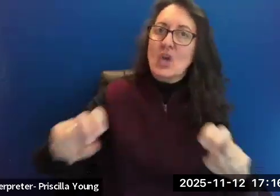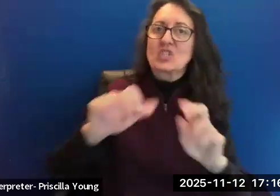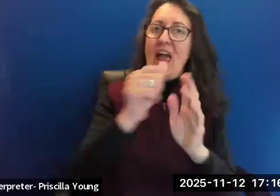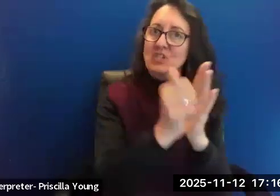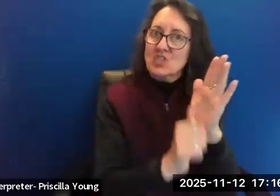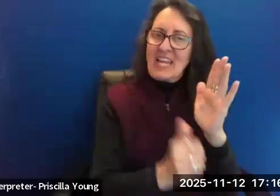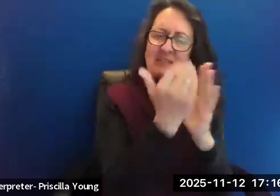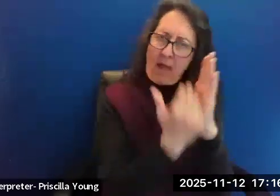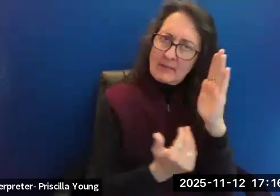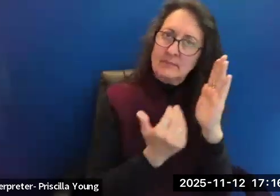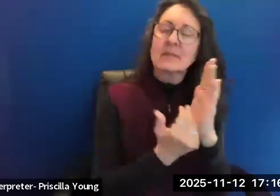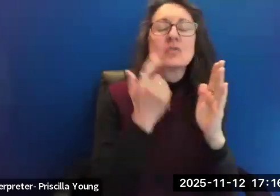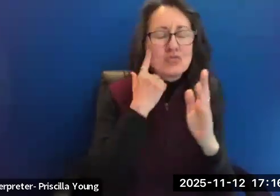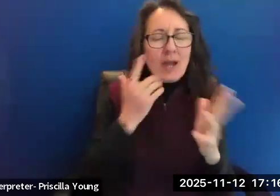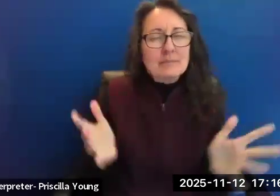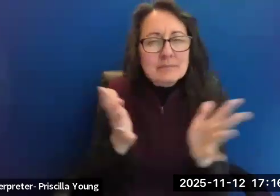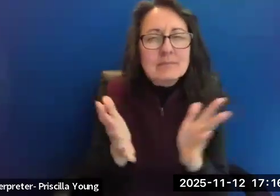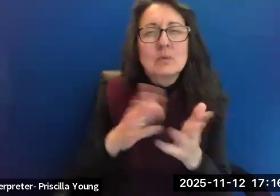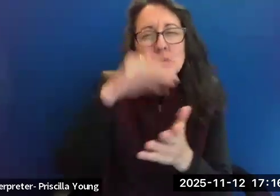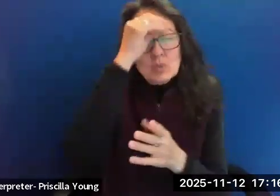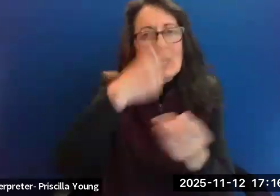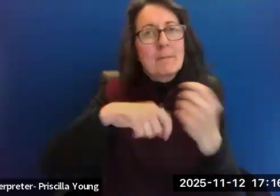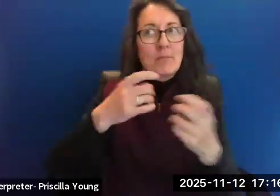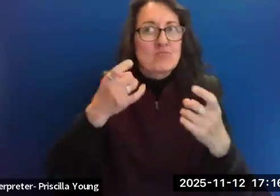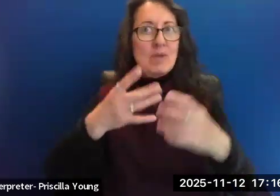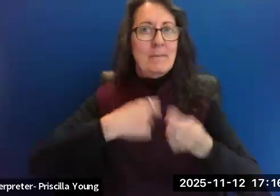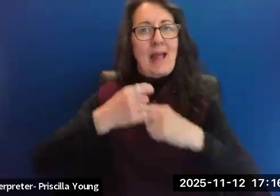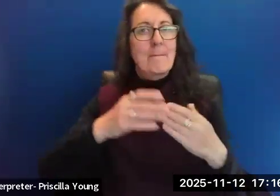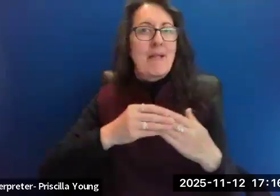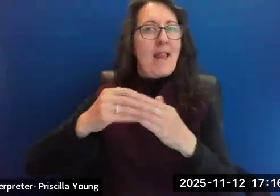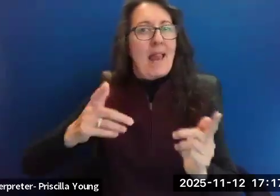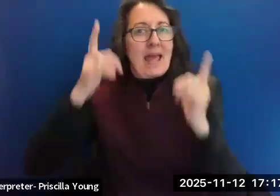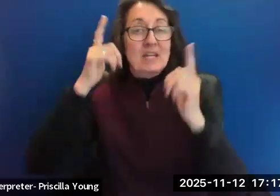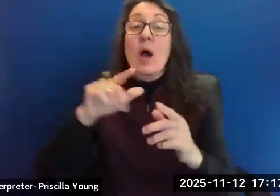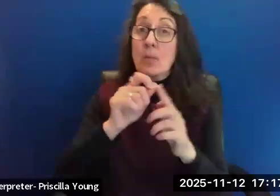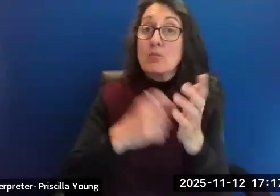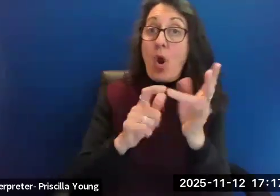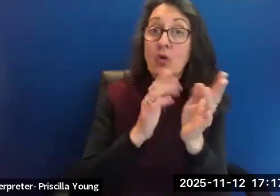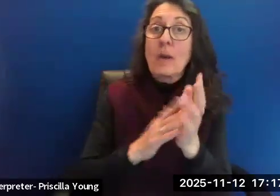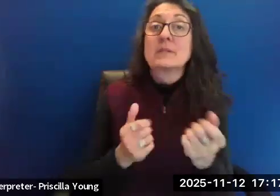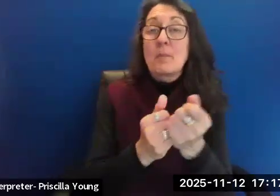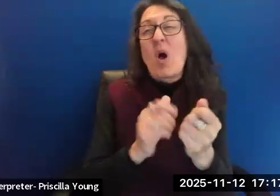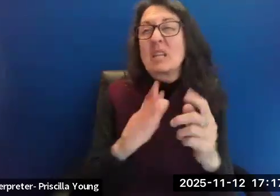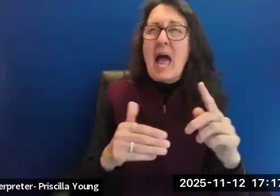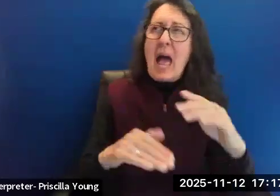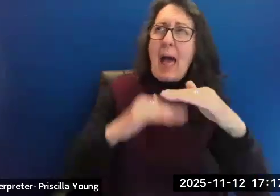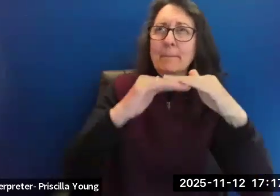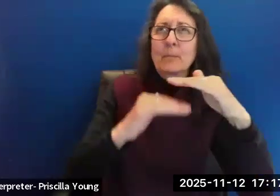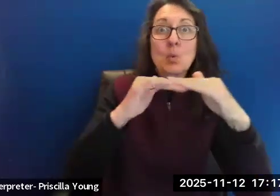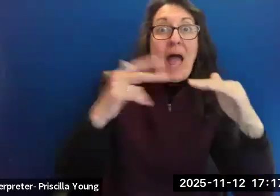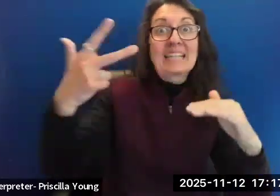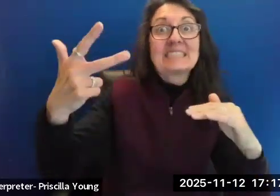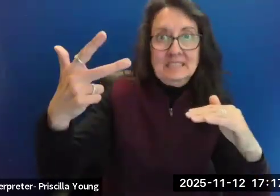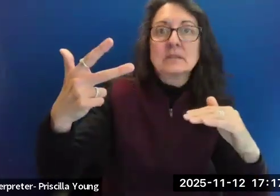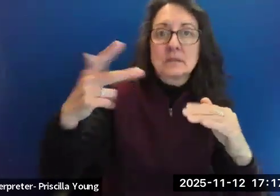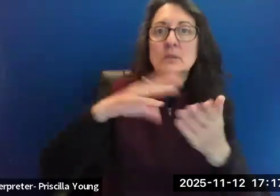leaders. The program will support up to 8 higher degree students with disability who are